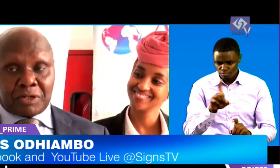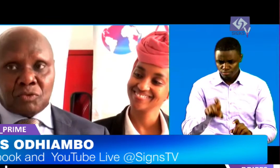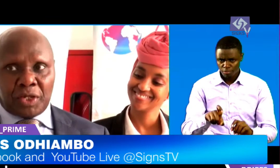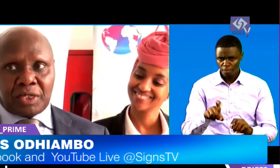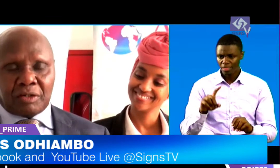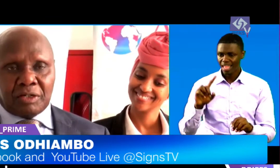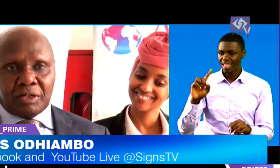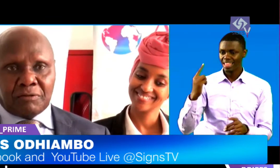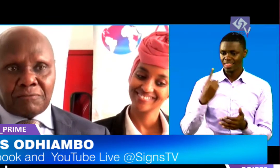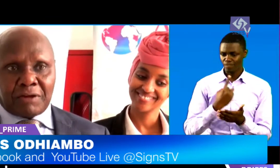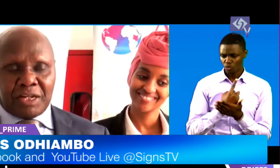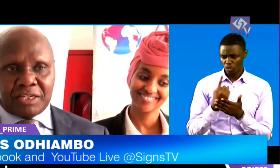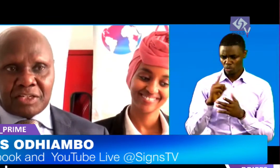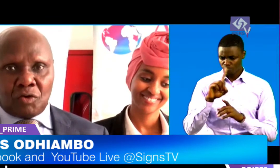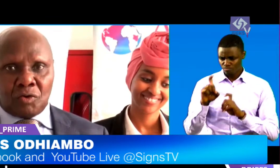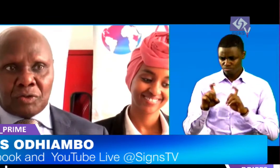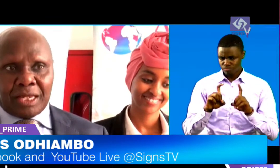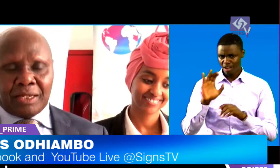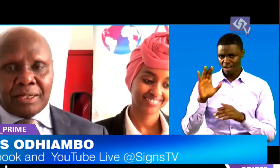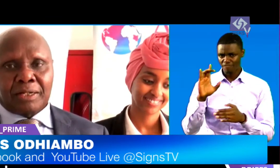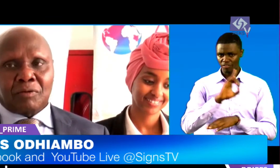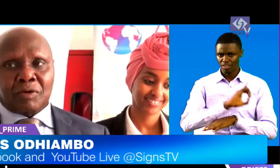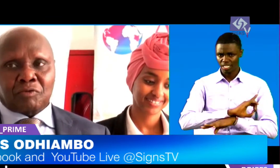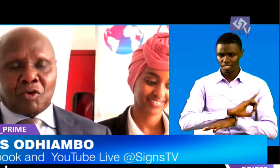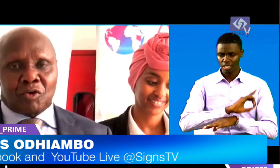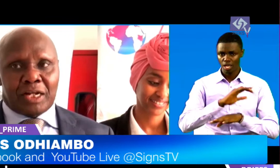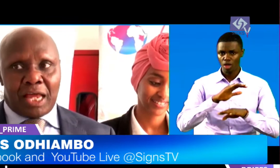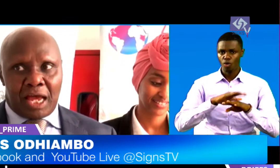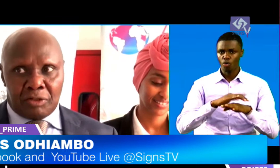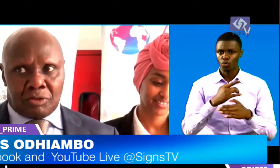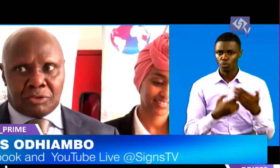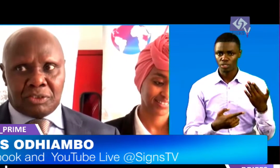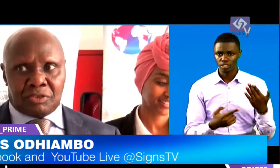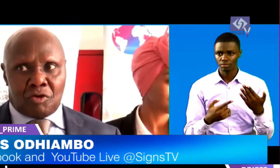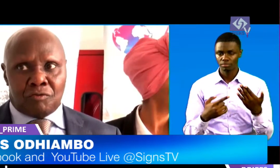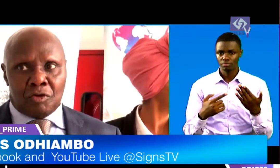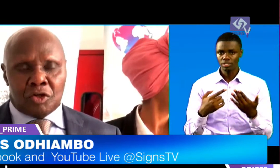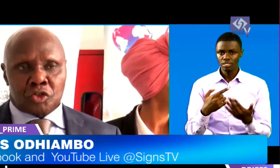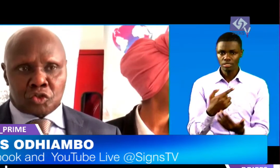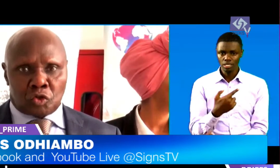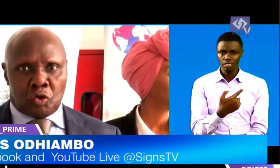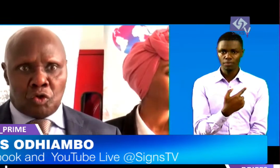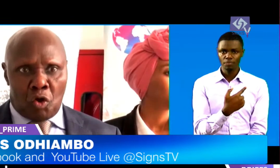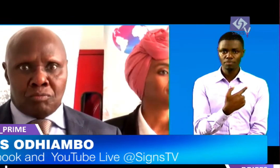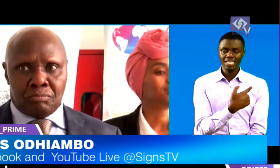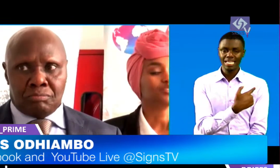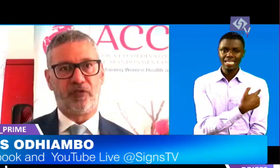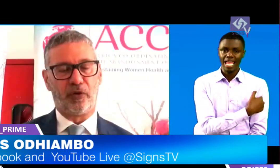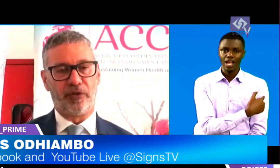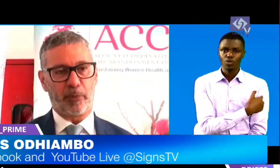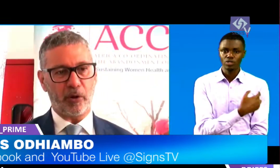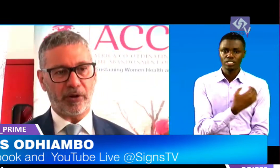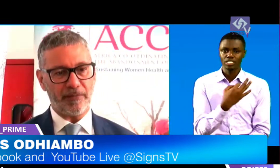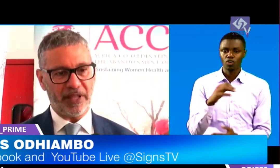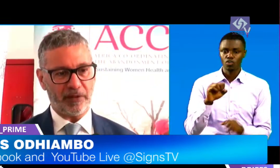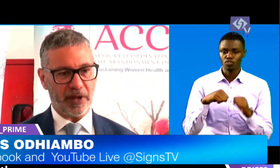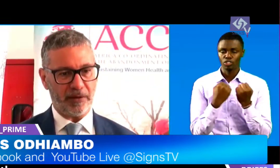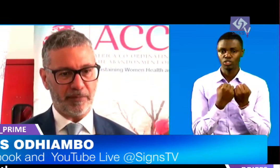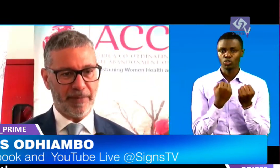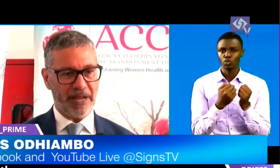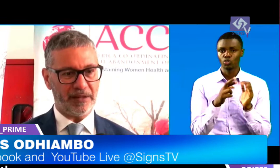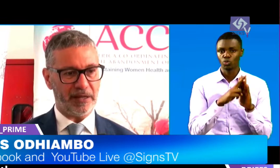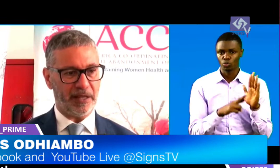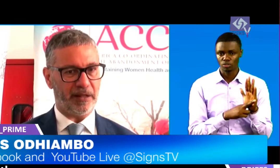the first week, 5 days, on what we call diagnosis of social norm. So the program that